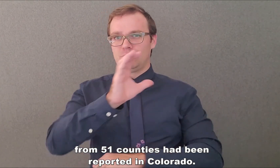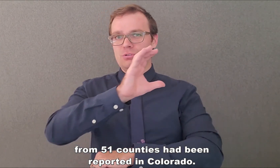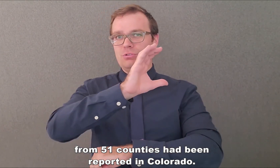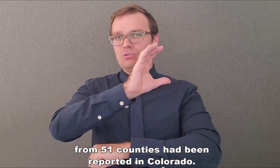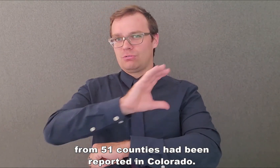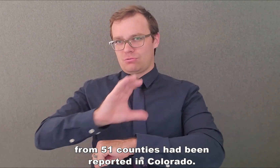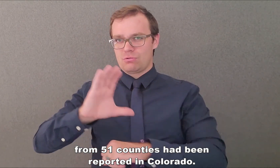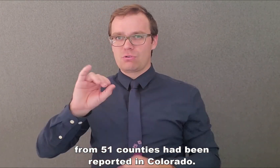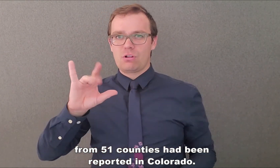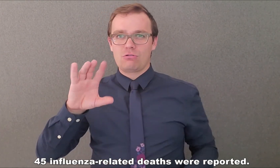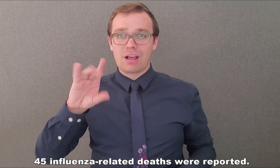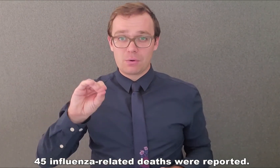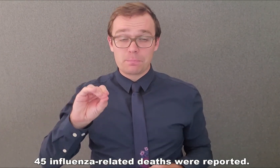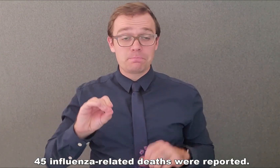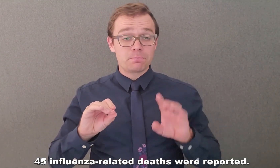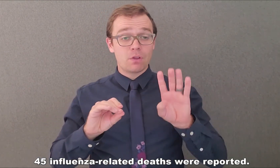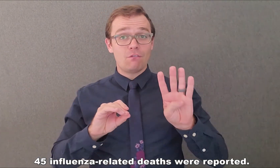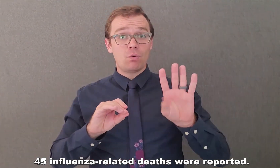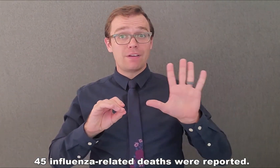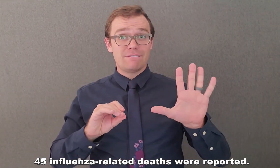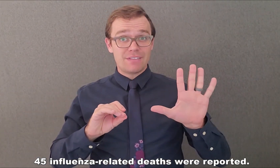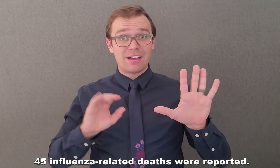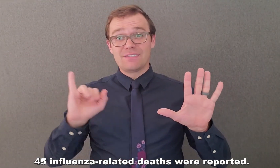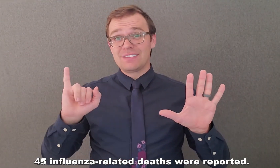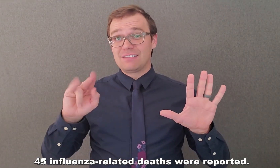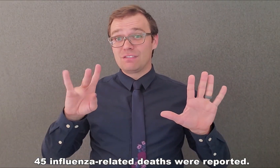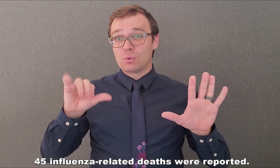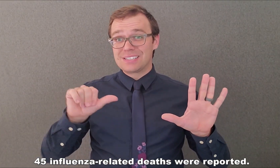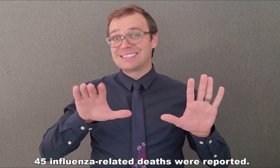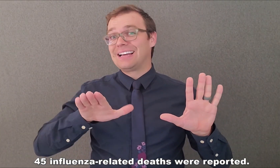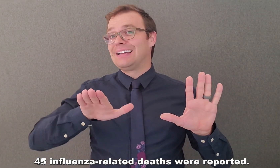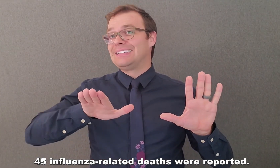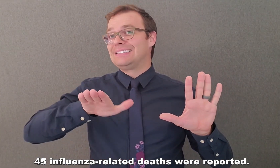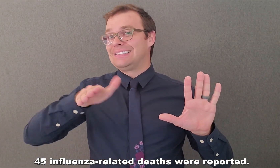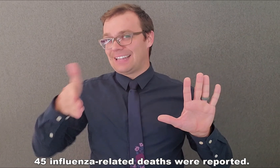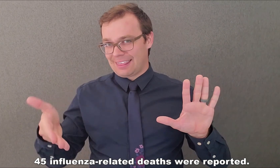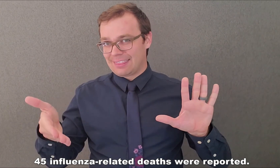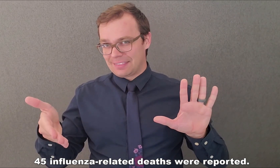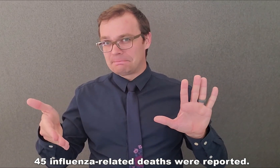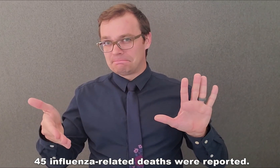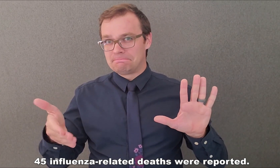Colorado. 45 influenza-related deaths were reported.